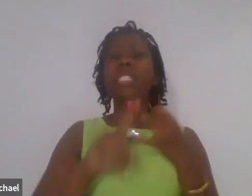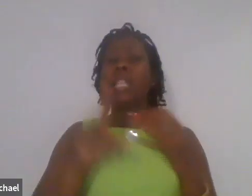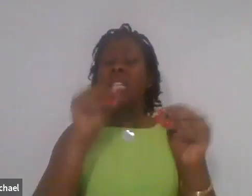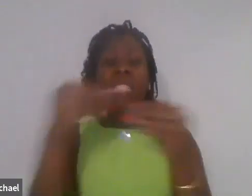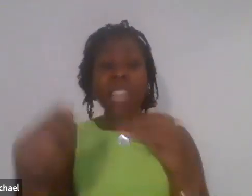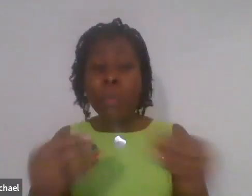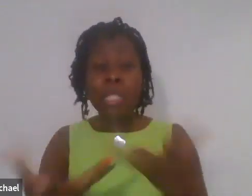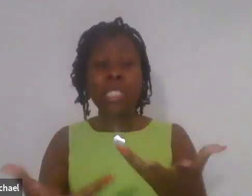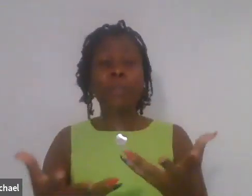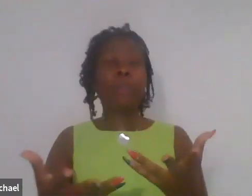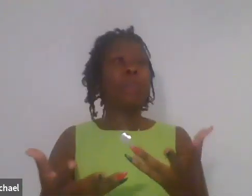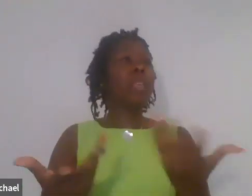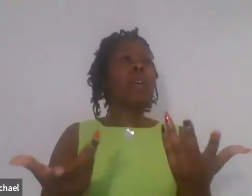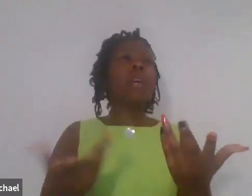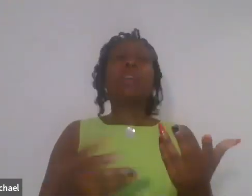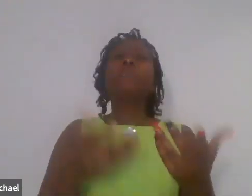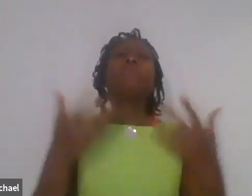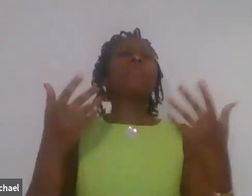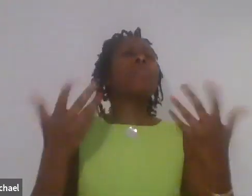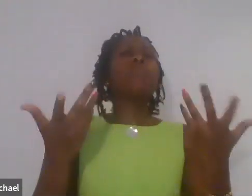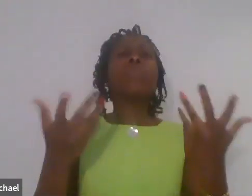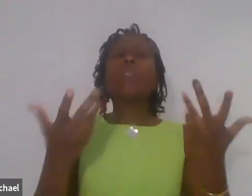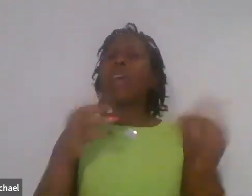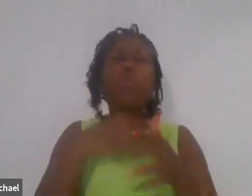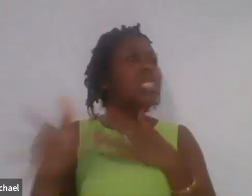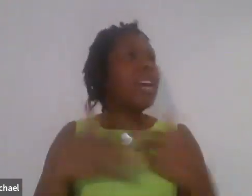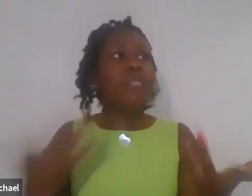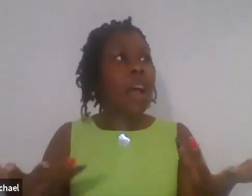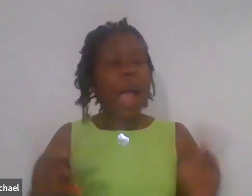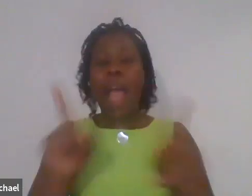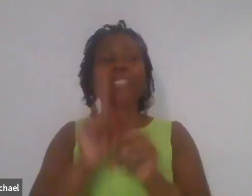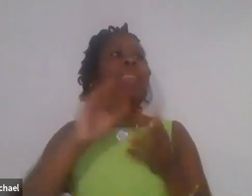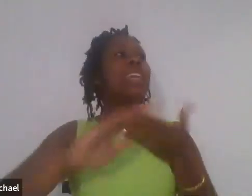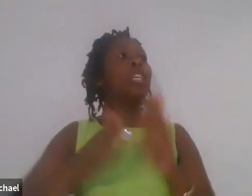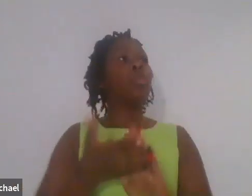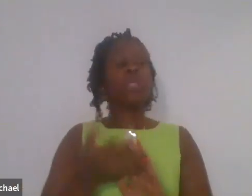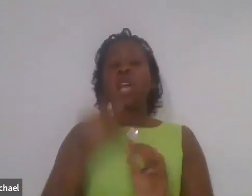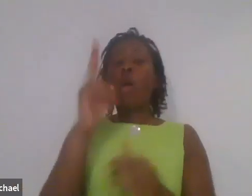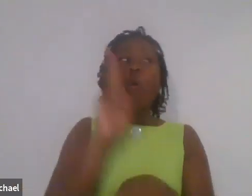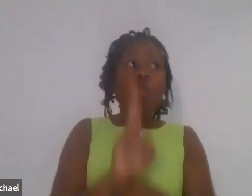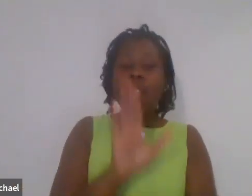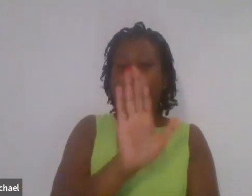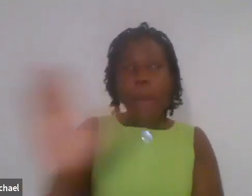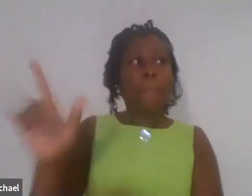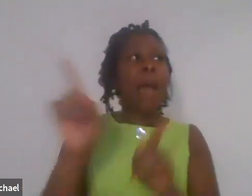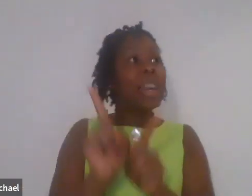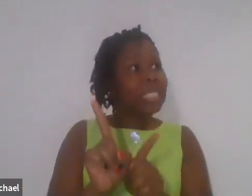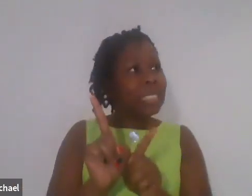your poverty, your disability, whatever as whatever, an excuse. as an Who excuse. say them as Use